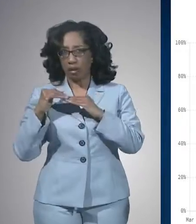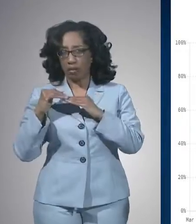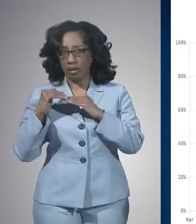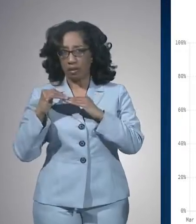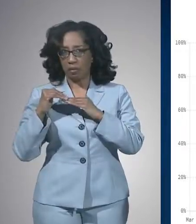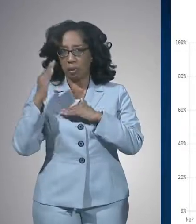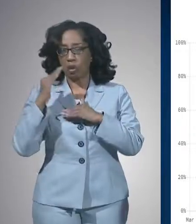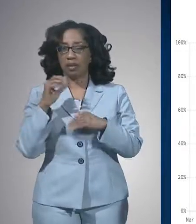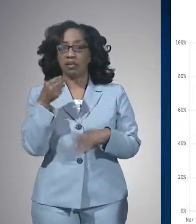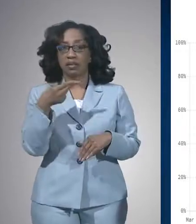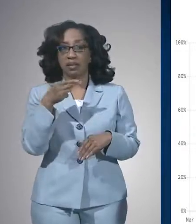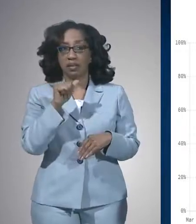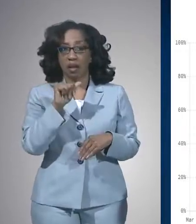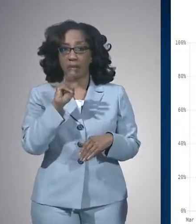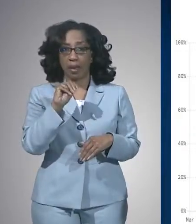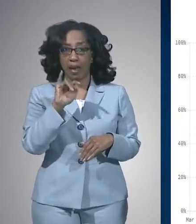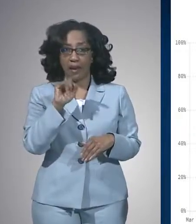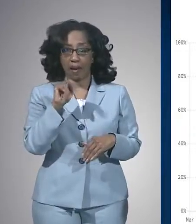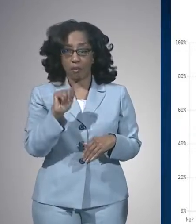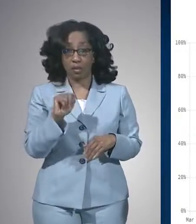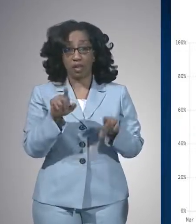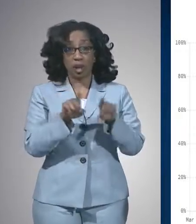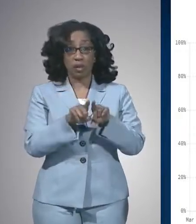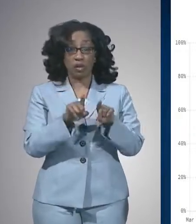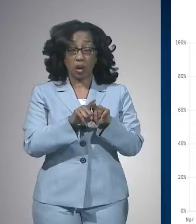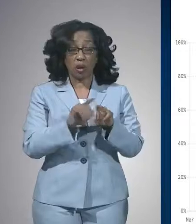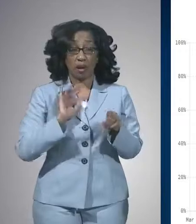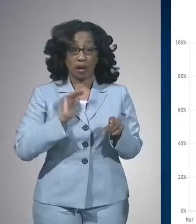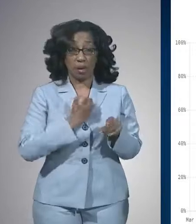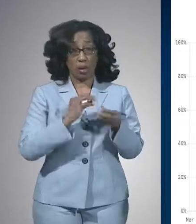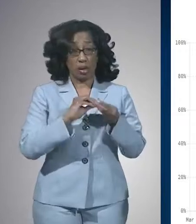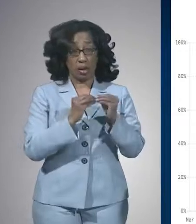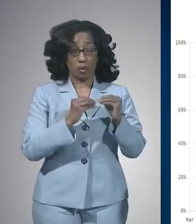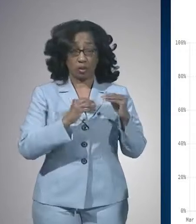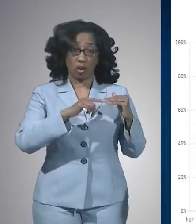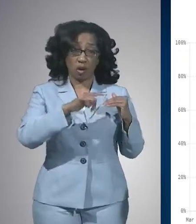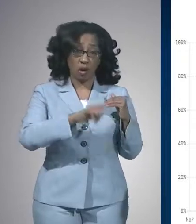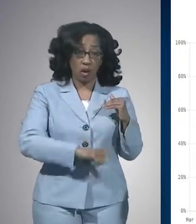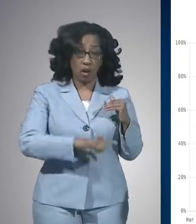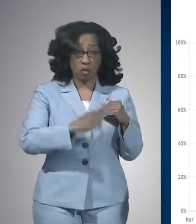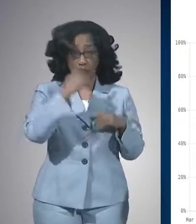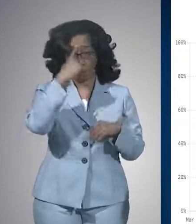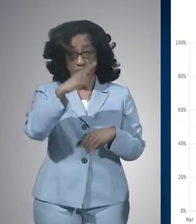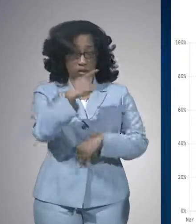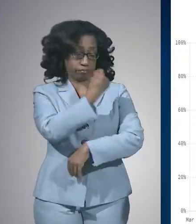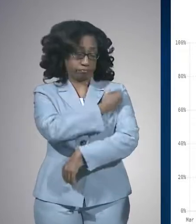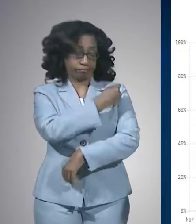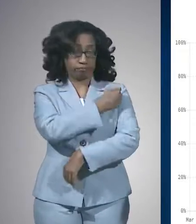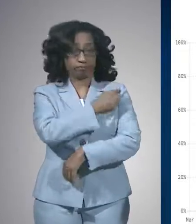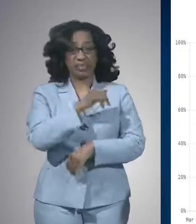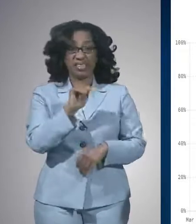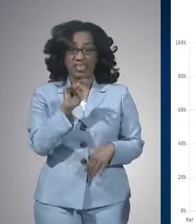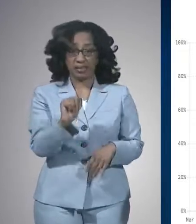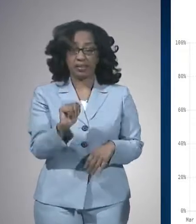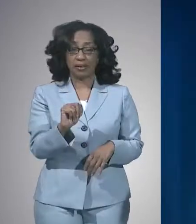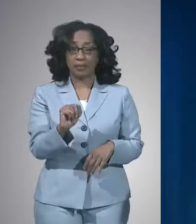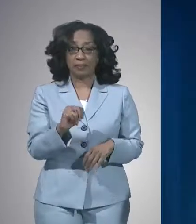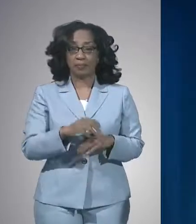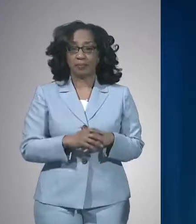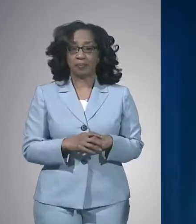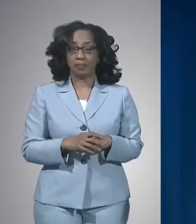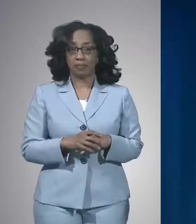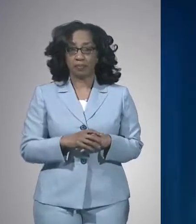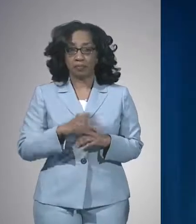also continues to have the lowest vaccinated rate of all the urban counties in Tennessee. Next slide.